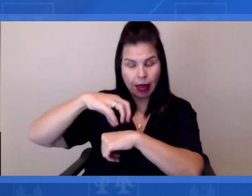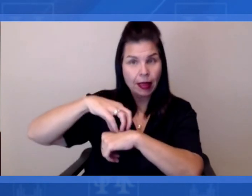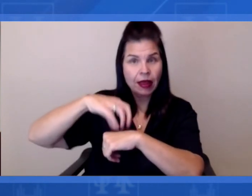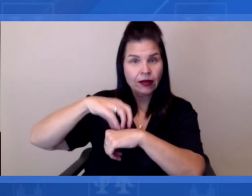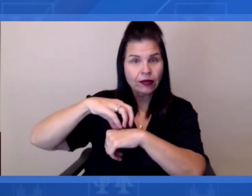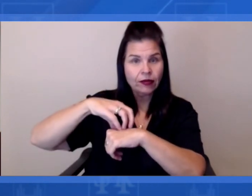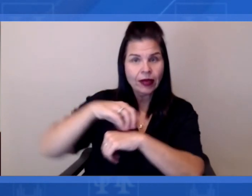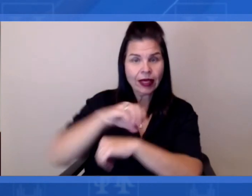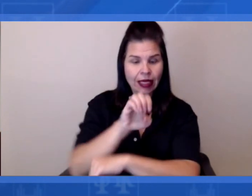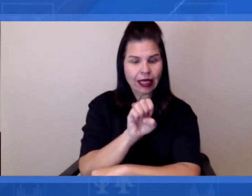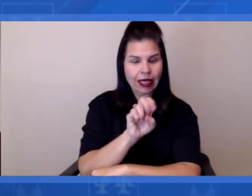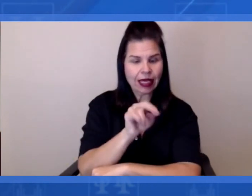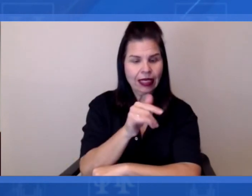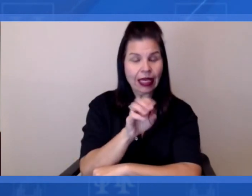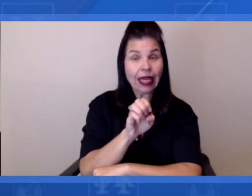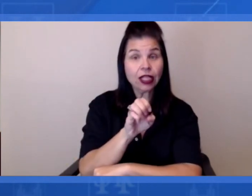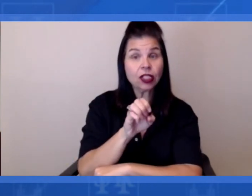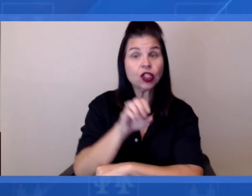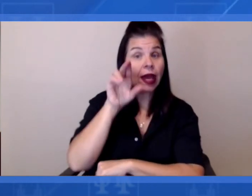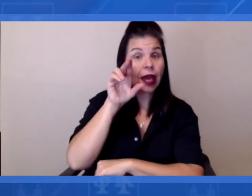at